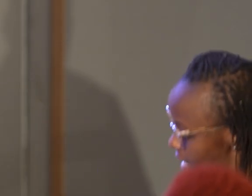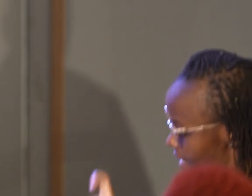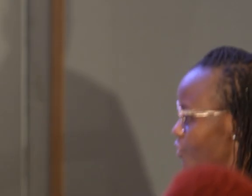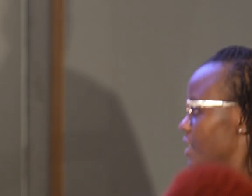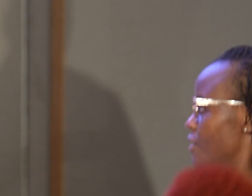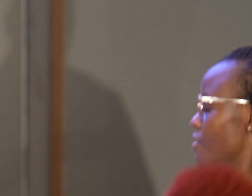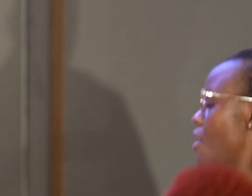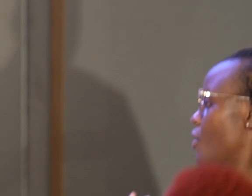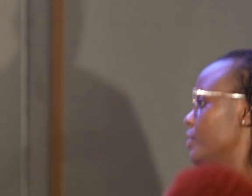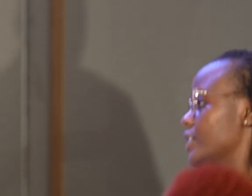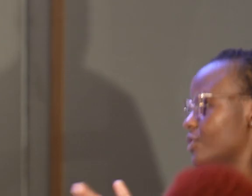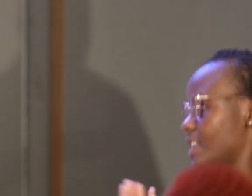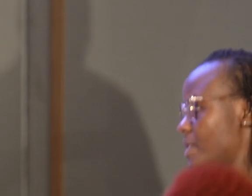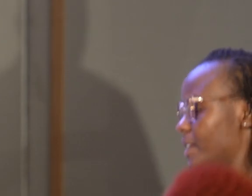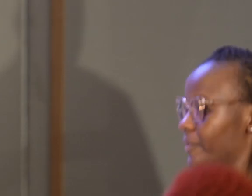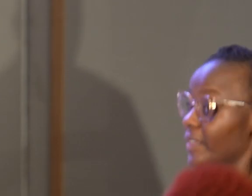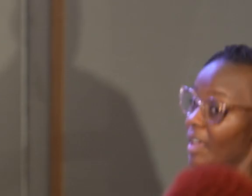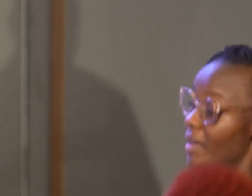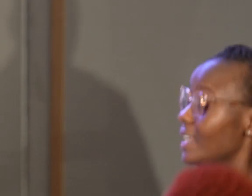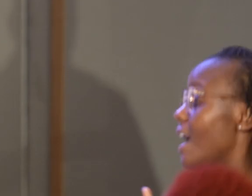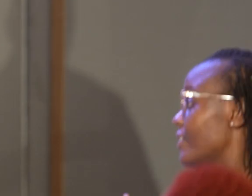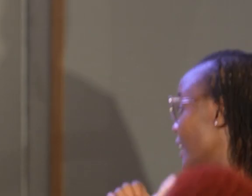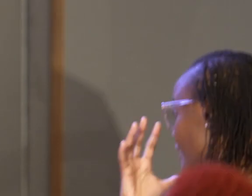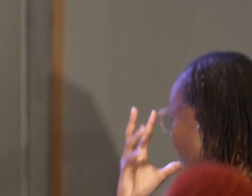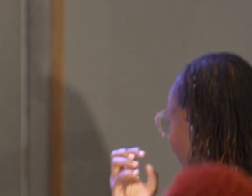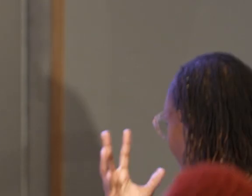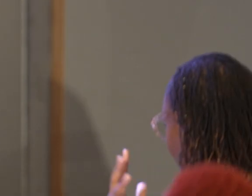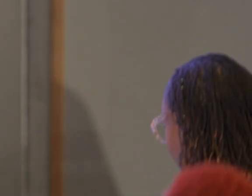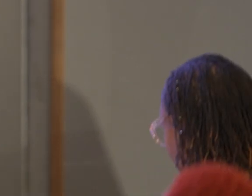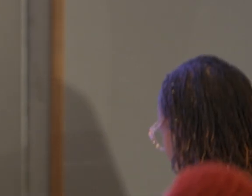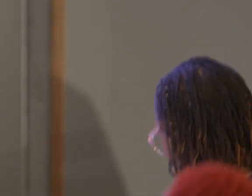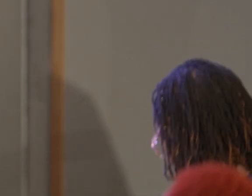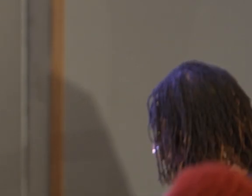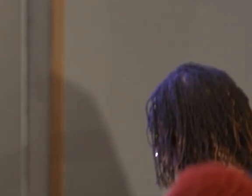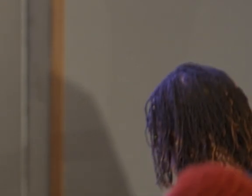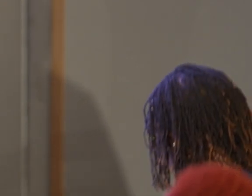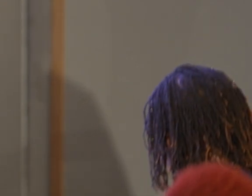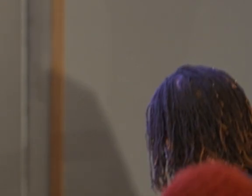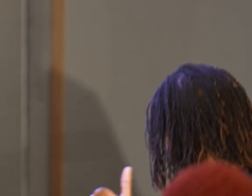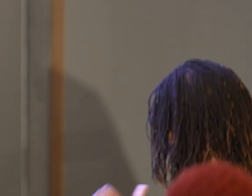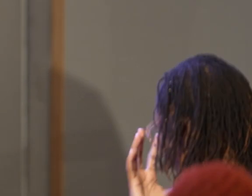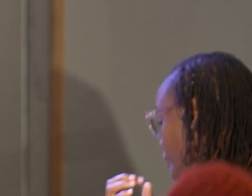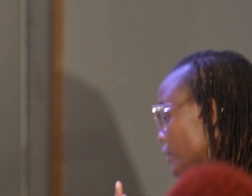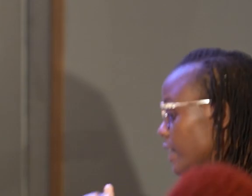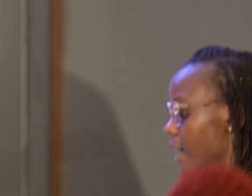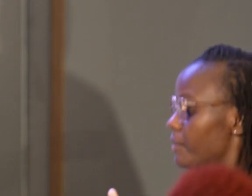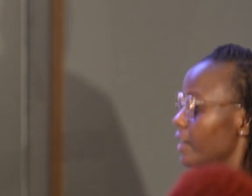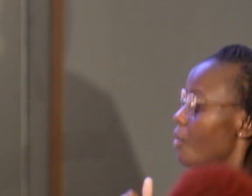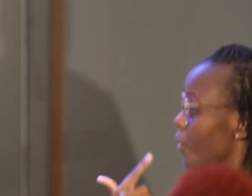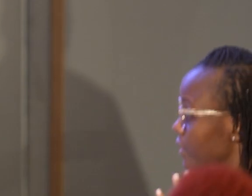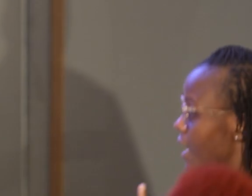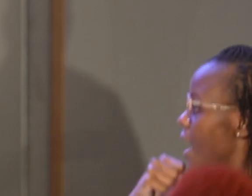obligations. But we had another beautiful thing going on the sidelines, which was